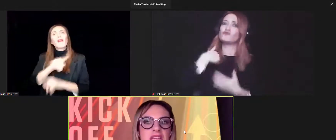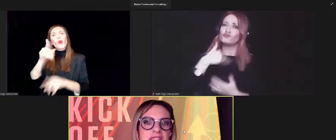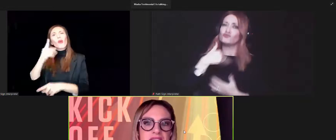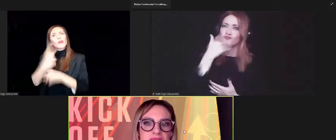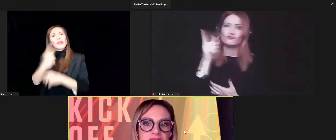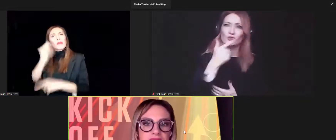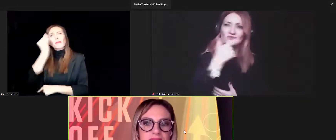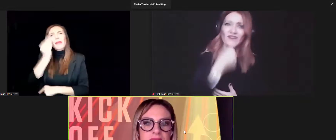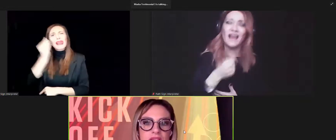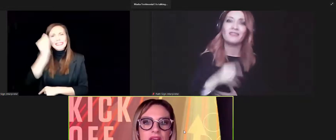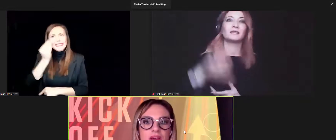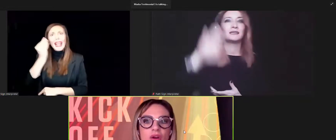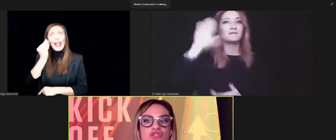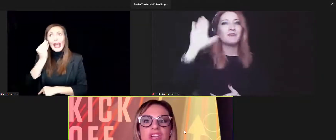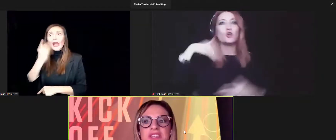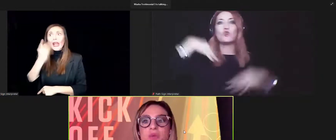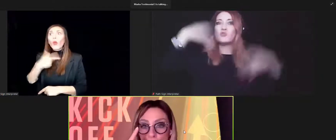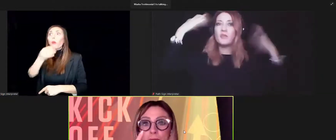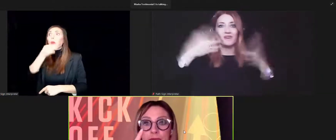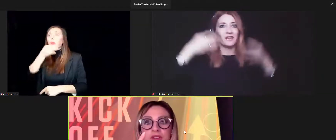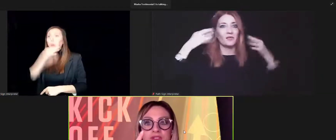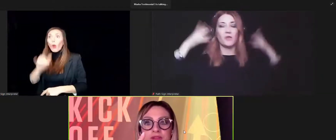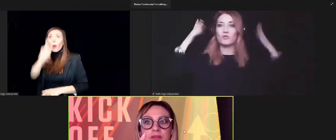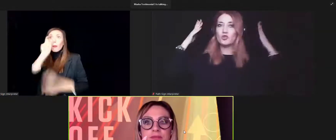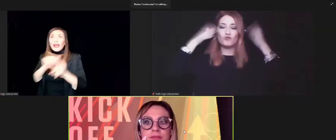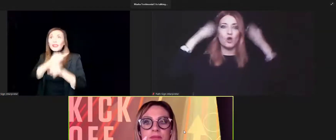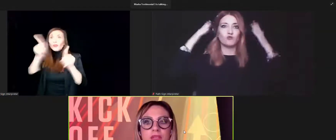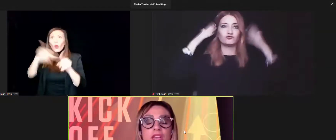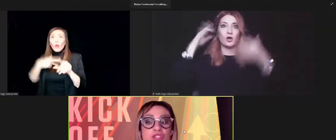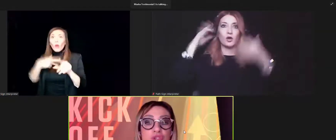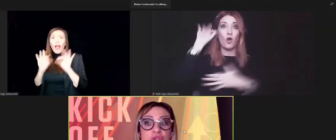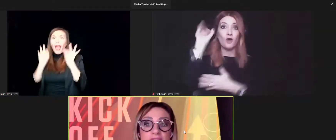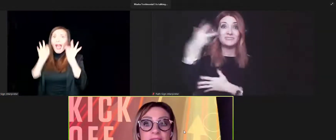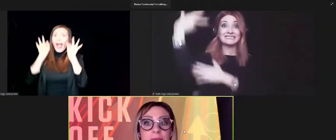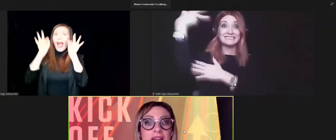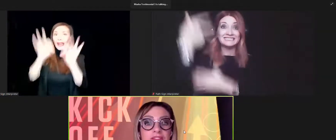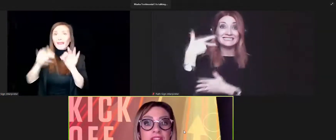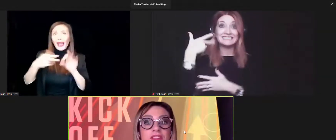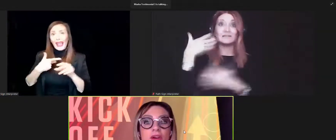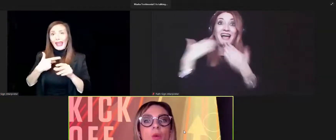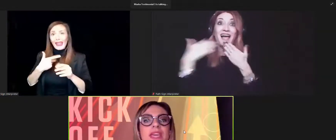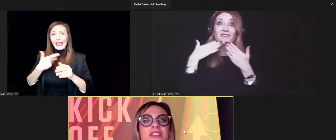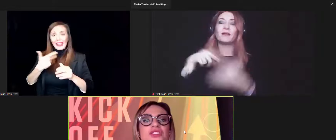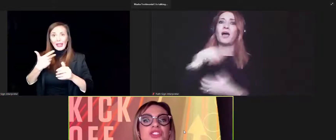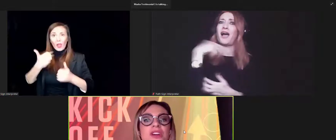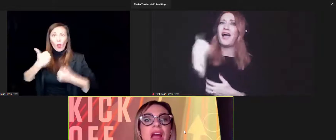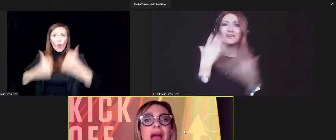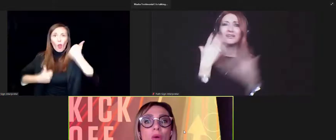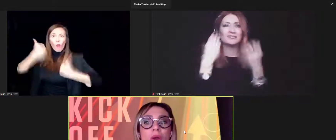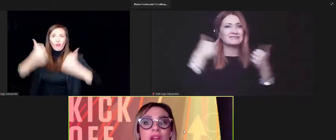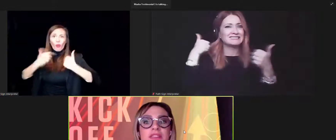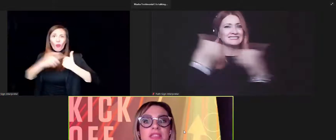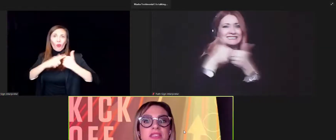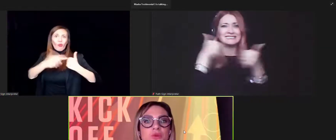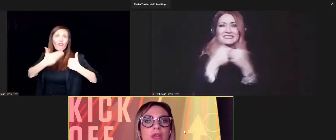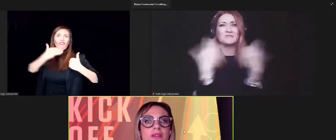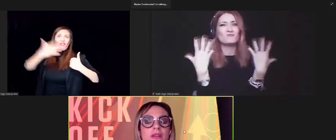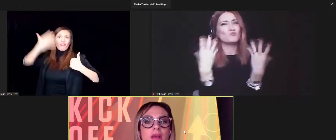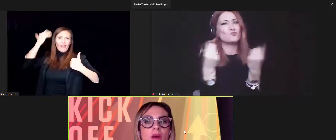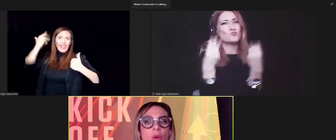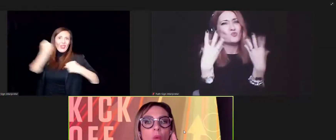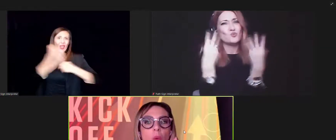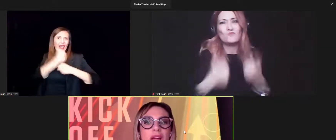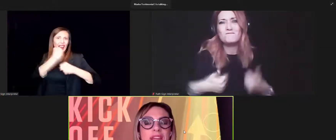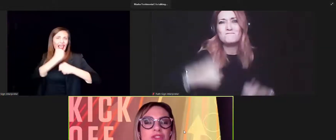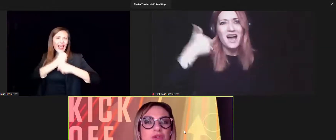10 minutes on just one person. Today, by the video, we can share our ideas with